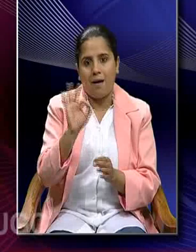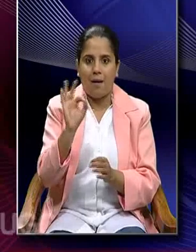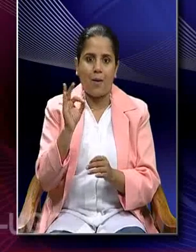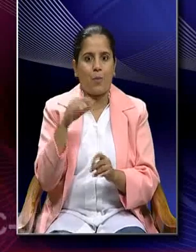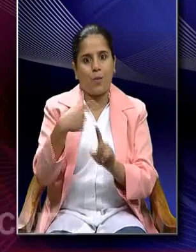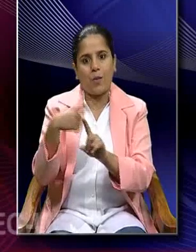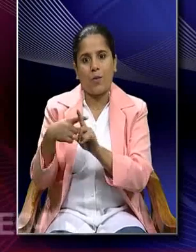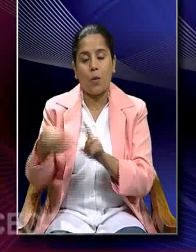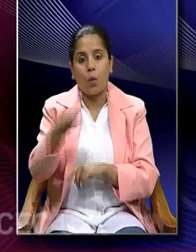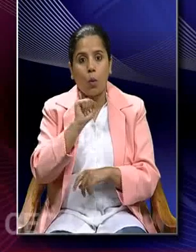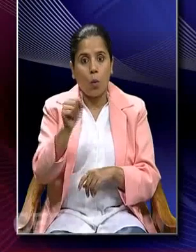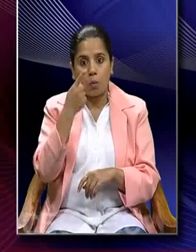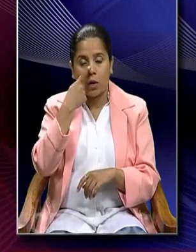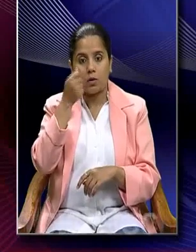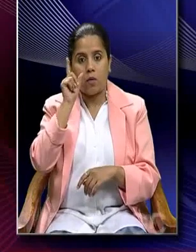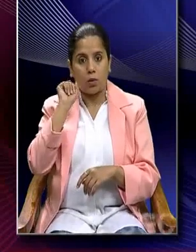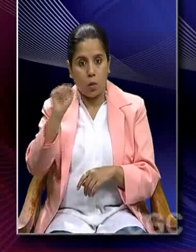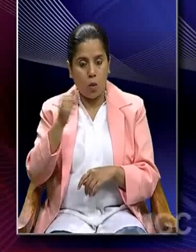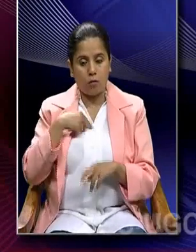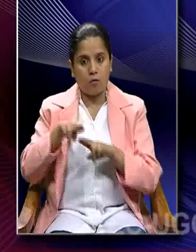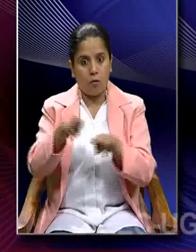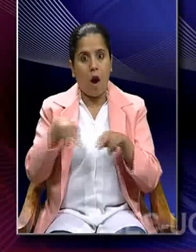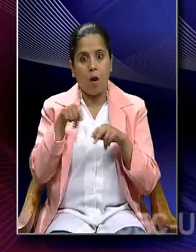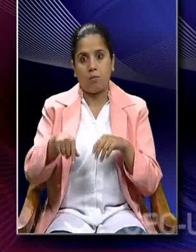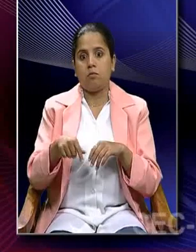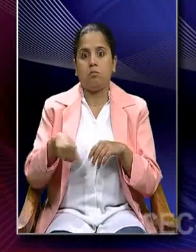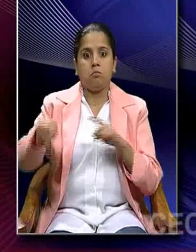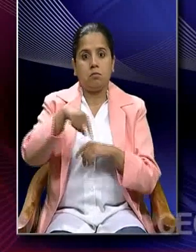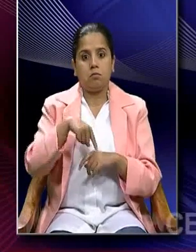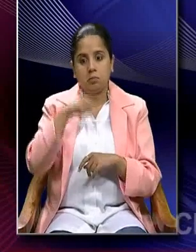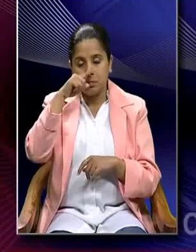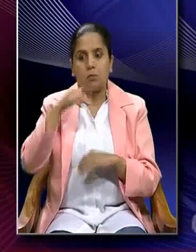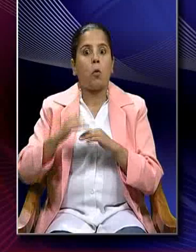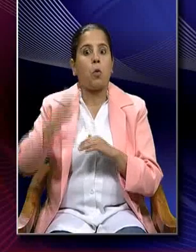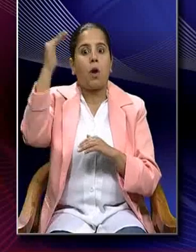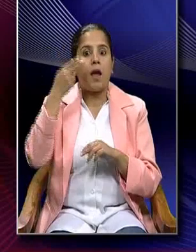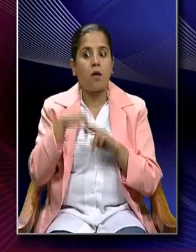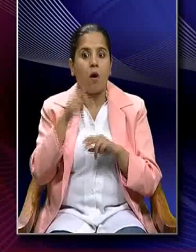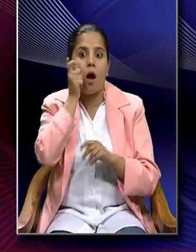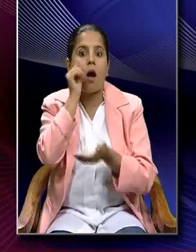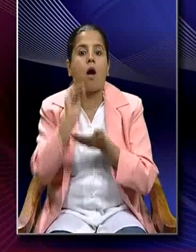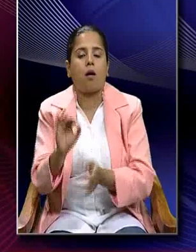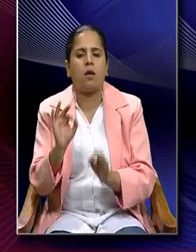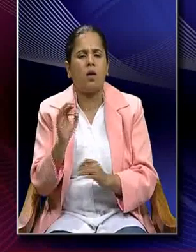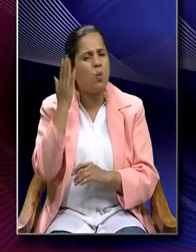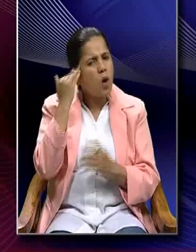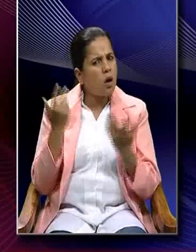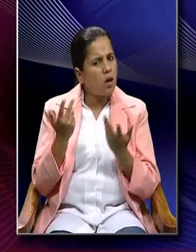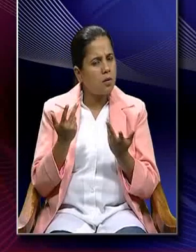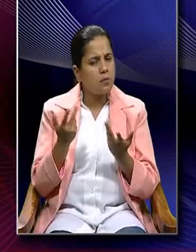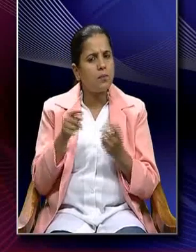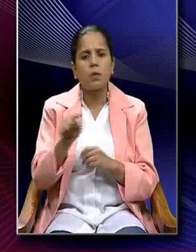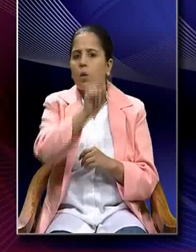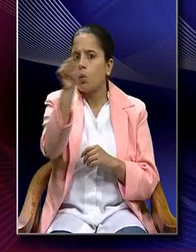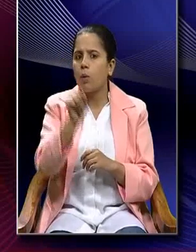status of the parents, the family will go up if there is a boy child. Why? The question that we are